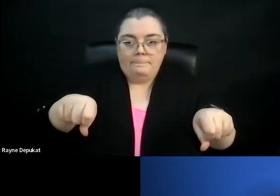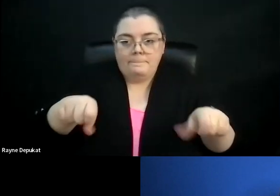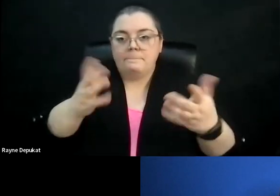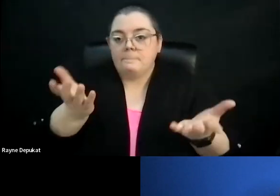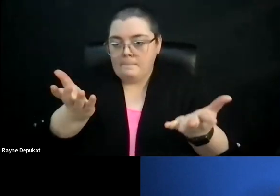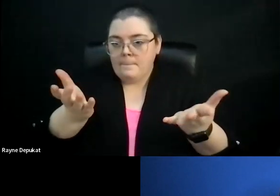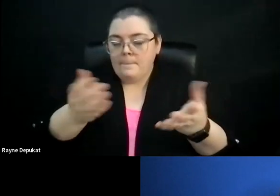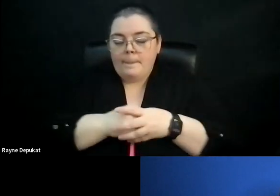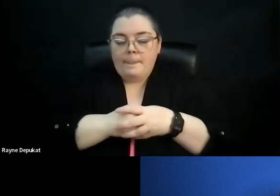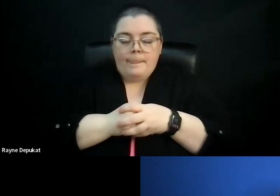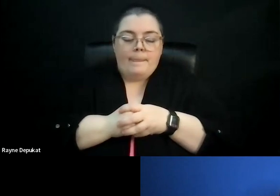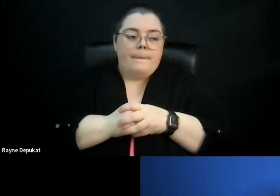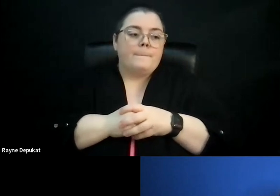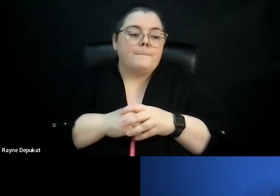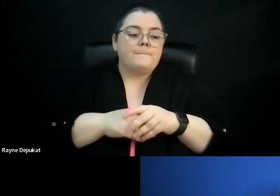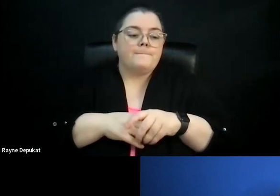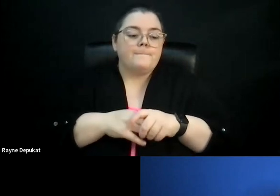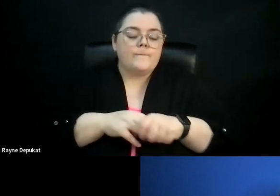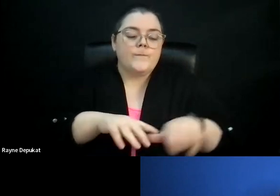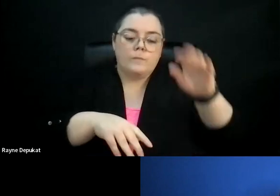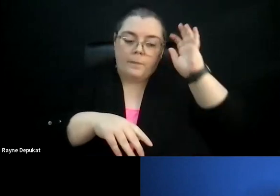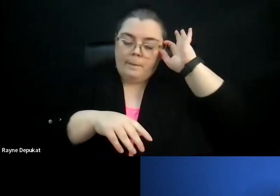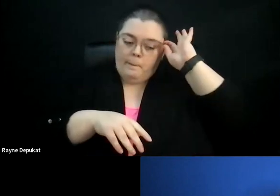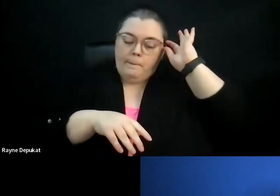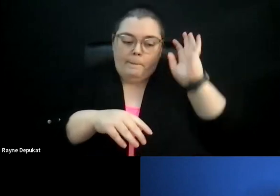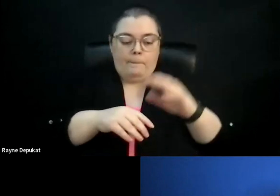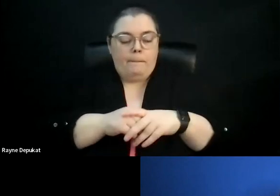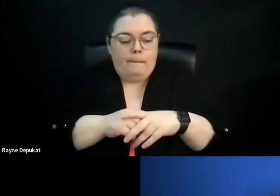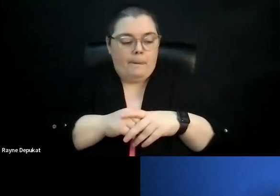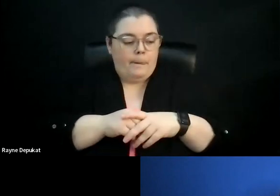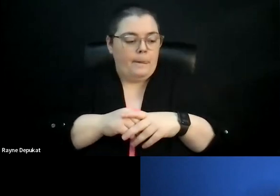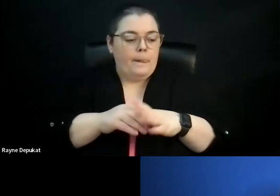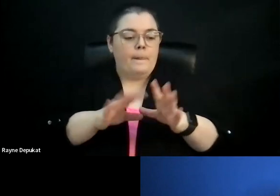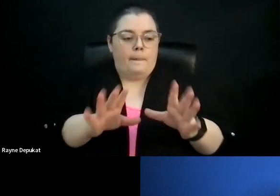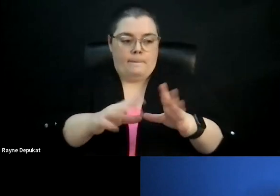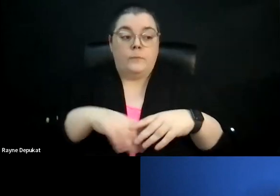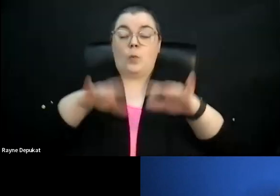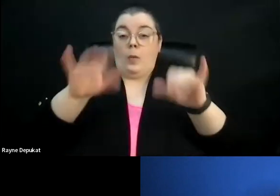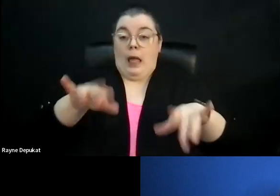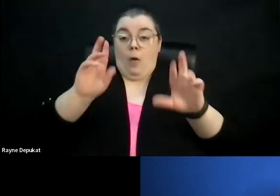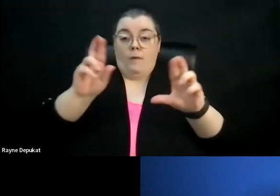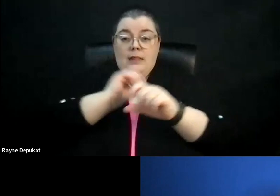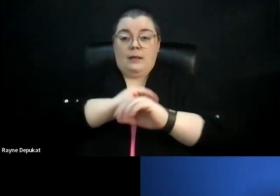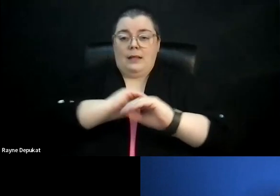one of the things that we collected, just to see what the procedures are and what the system looks like over there. So with that